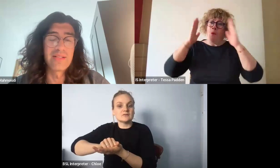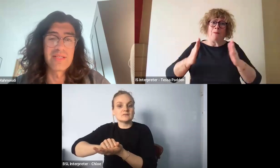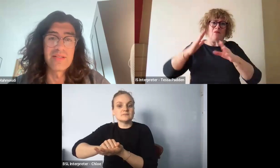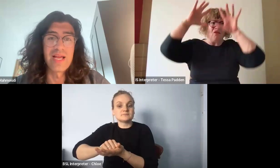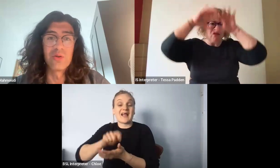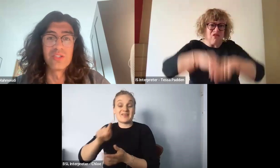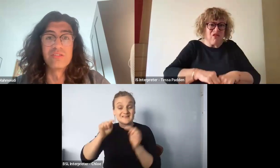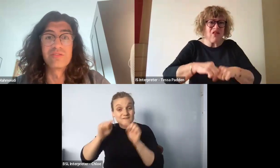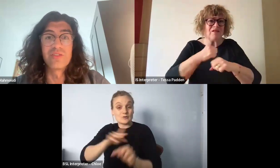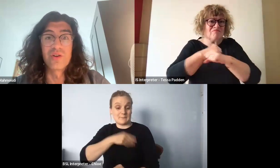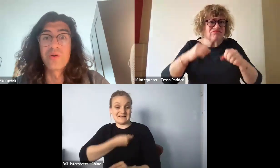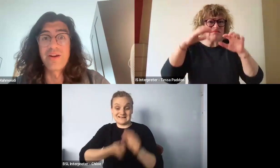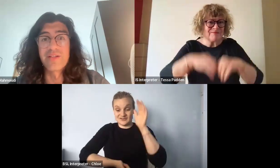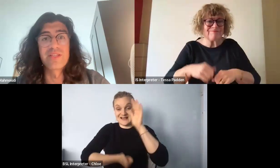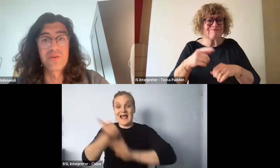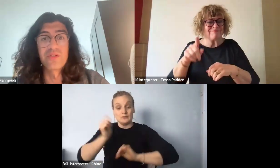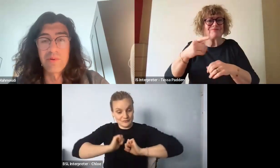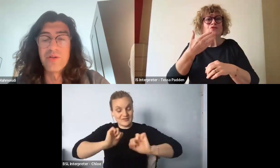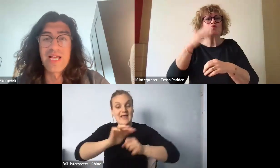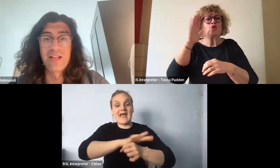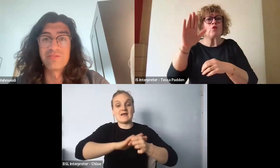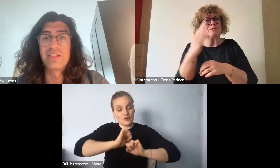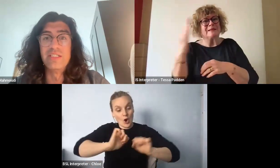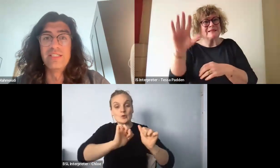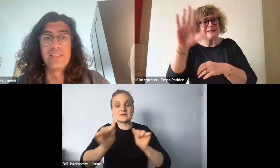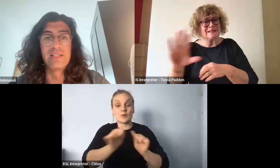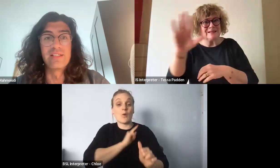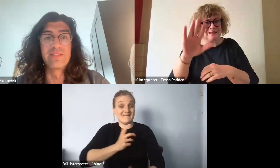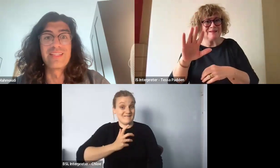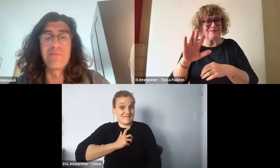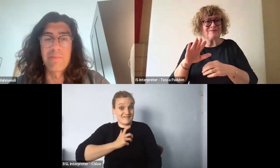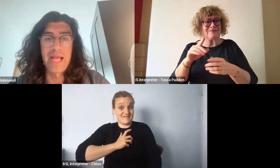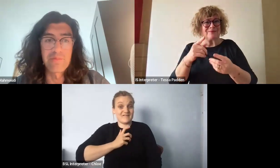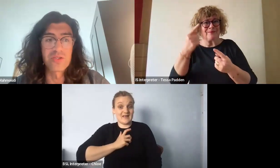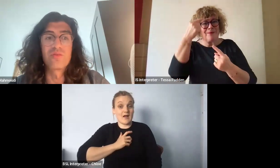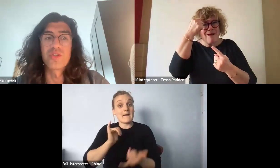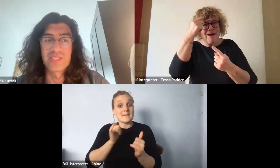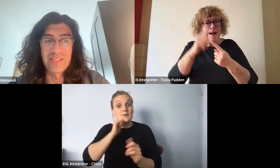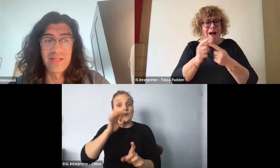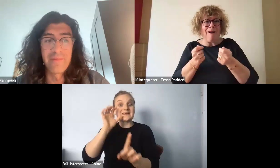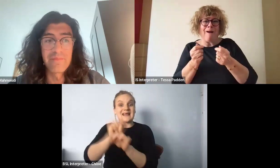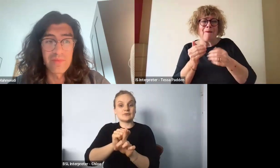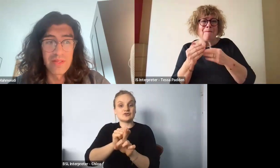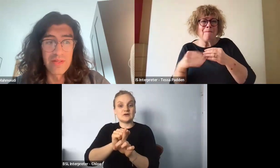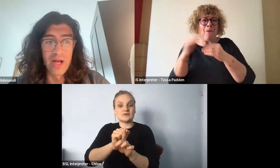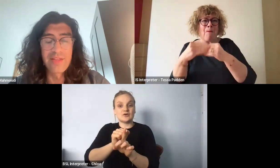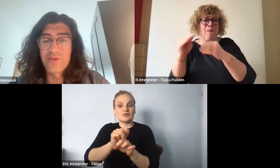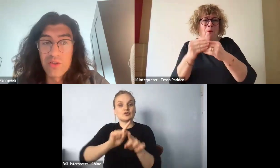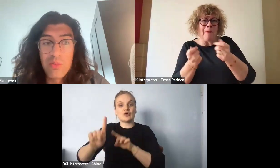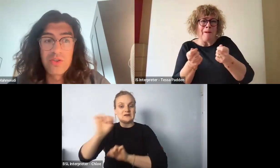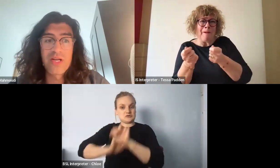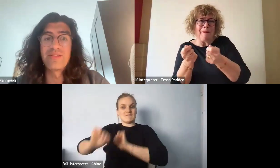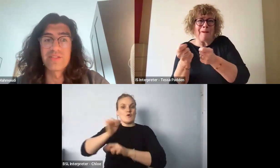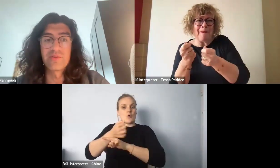forcing Palestinians out of their own areas and their own neighborhoods out of fear that they might be captured for dissenting. And